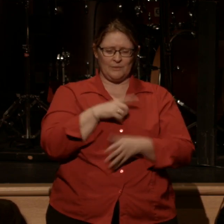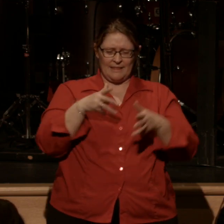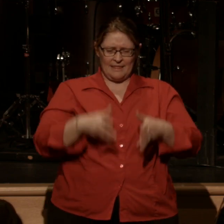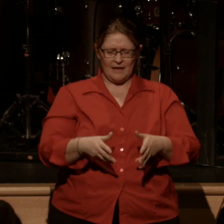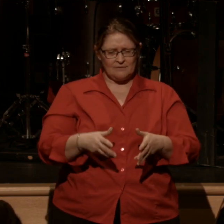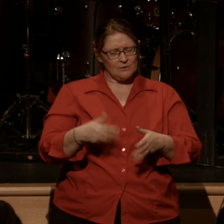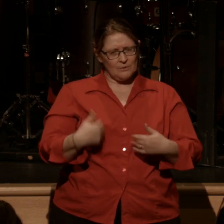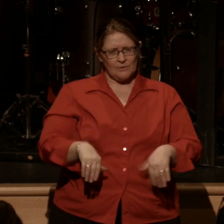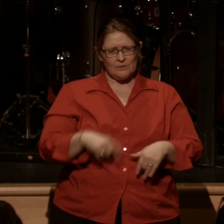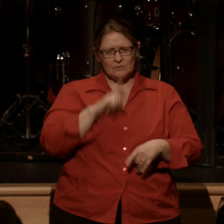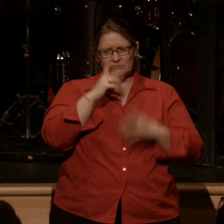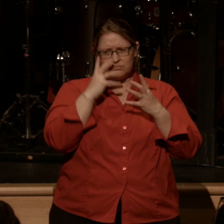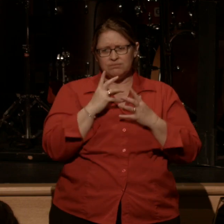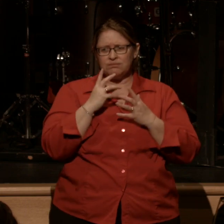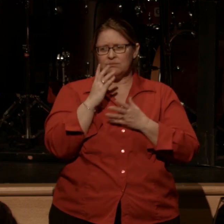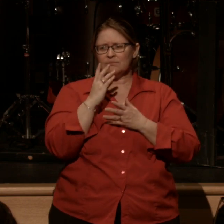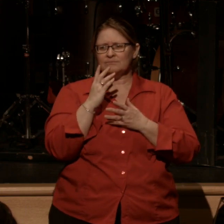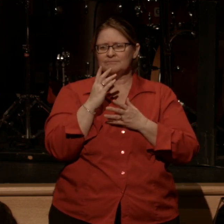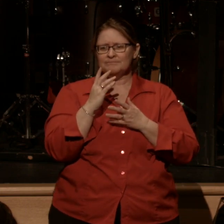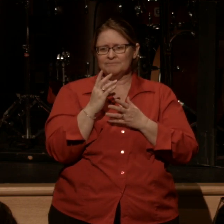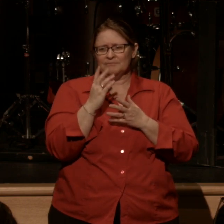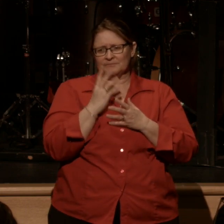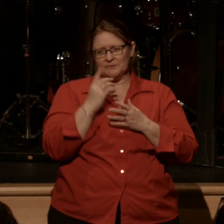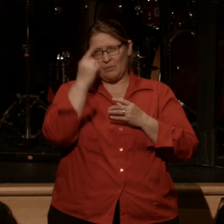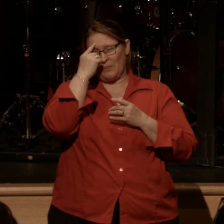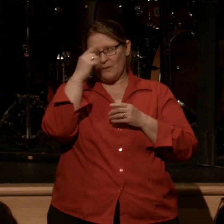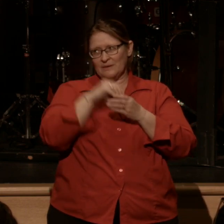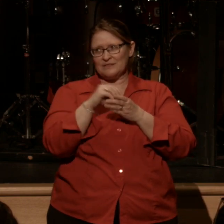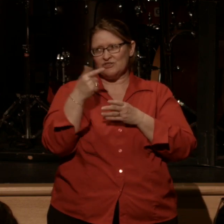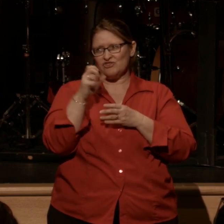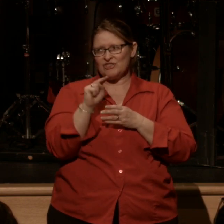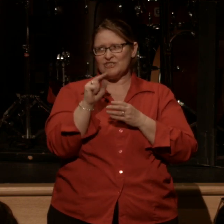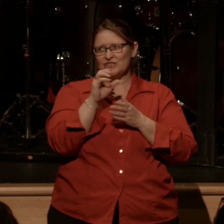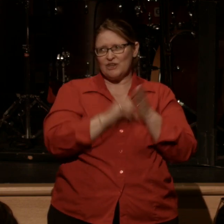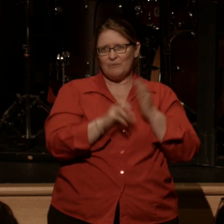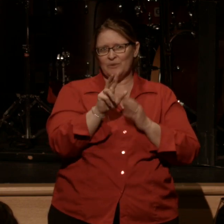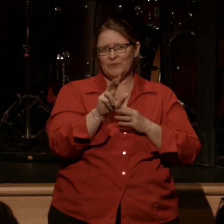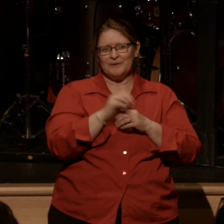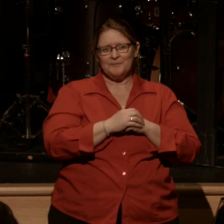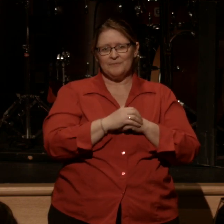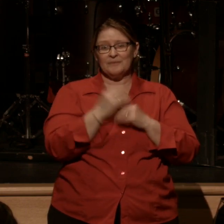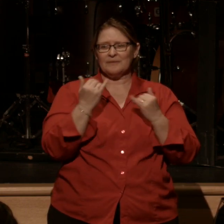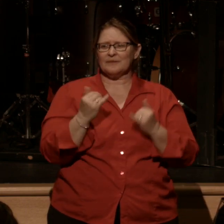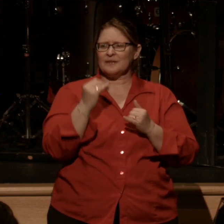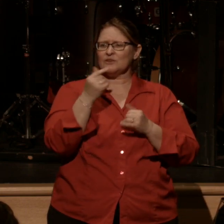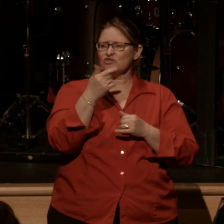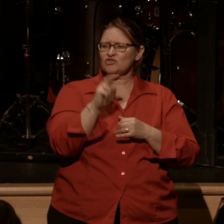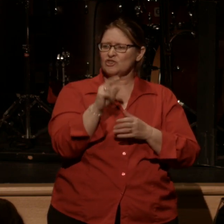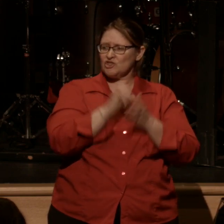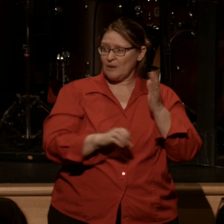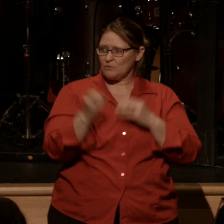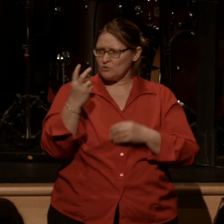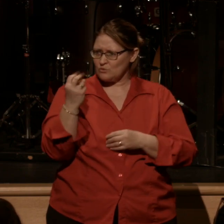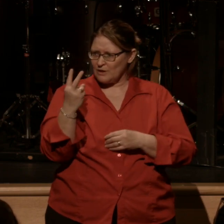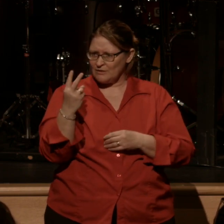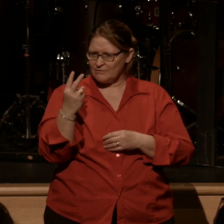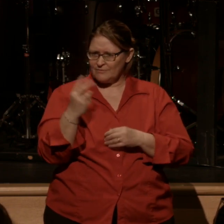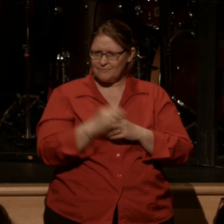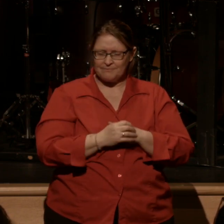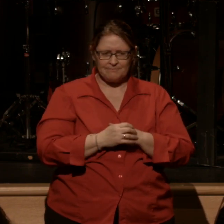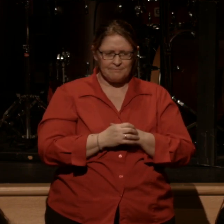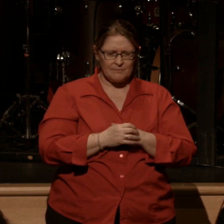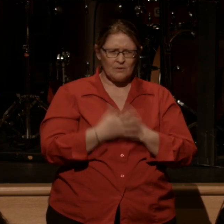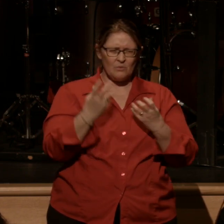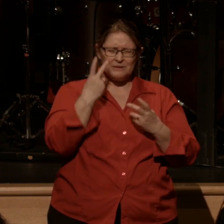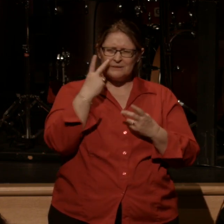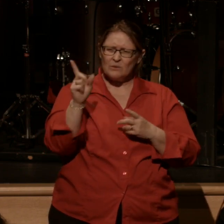very low place last week in Genesis 3. But then we come to Genesis chapter 12. I want to help us just kind of see